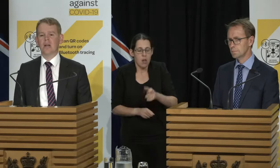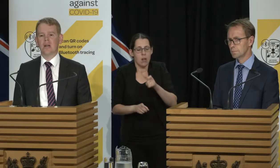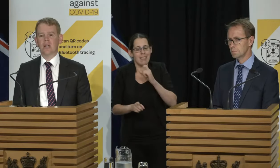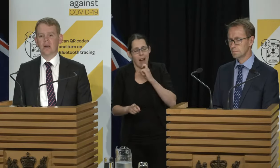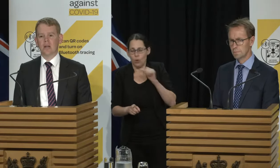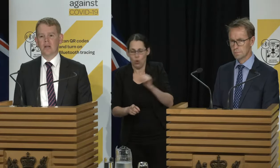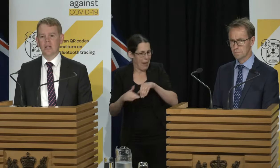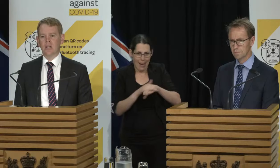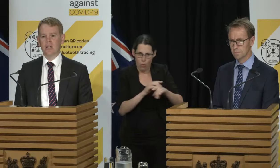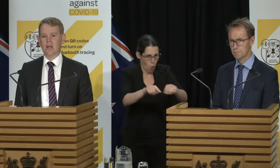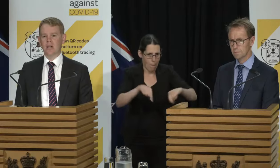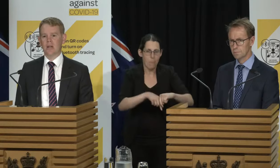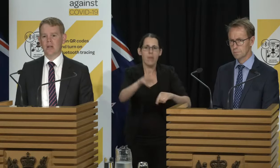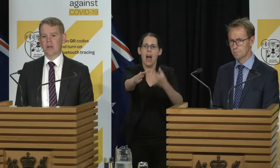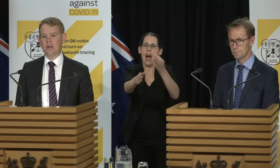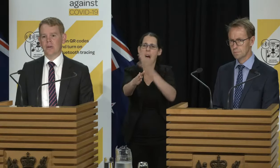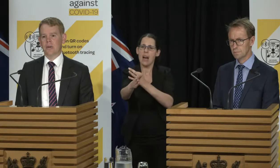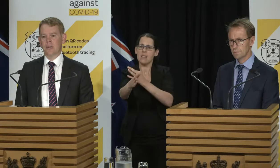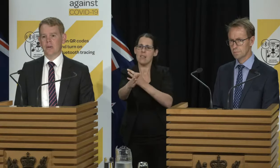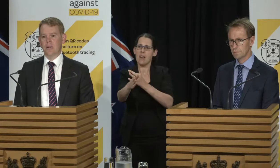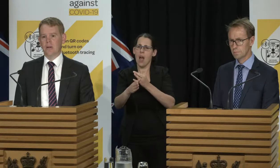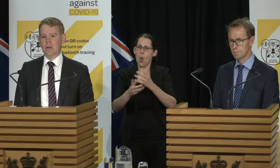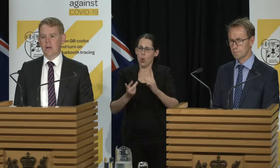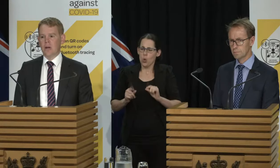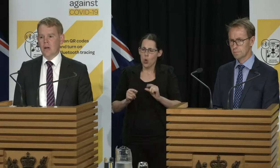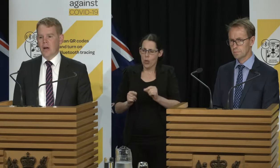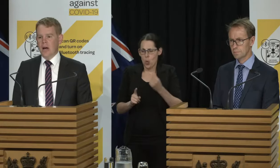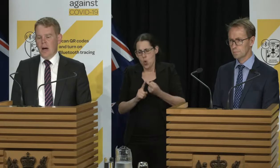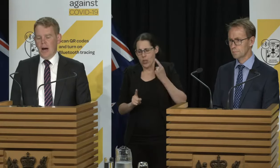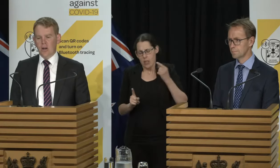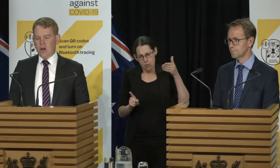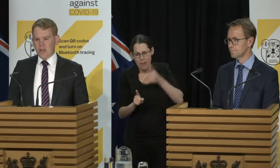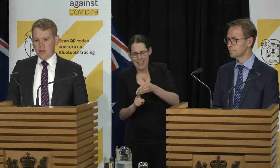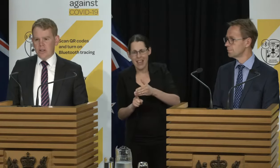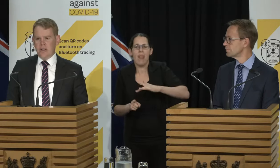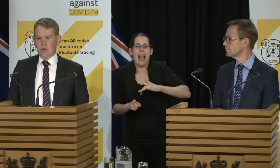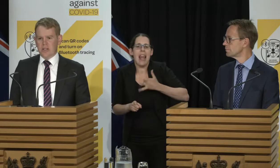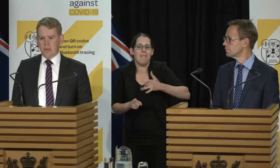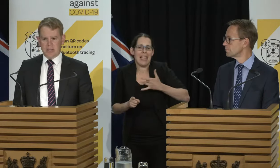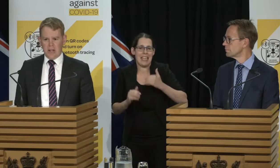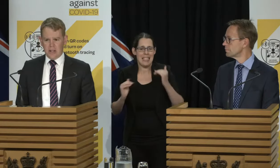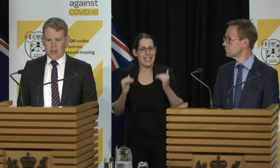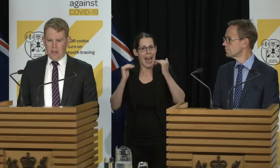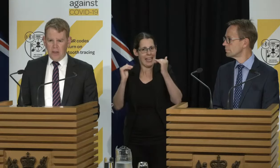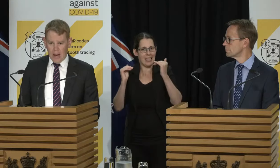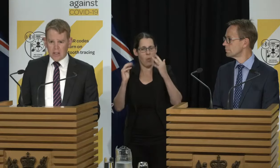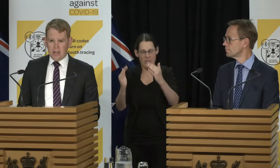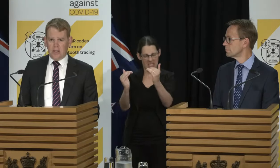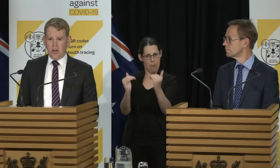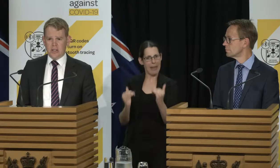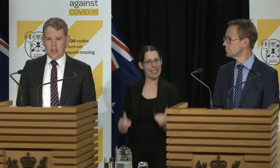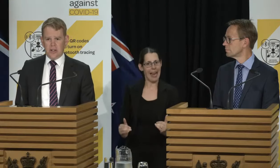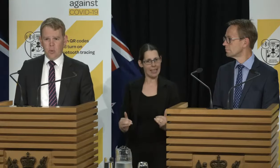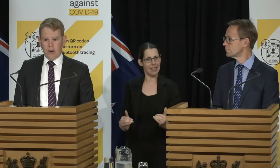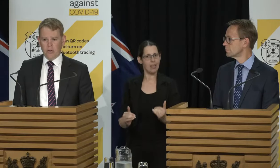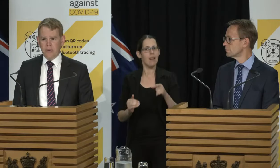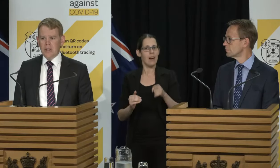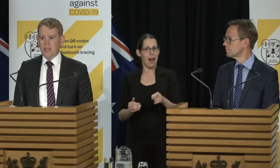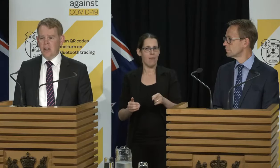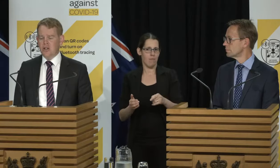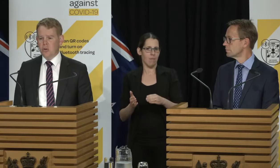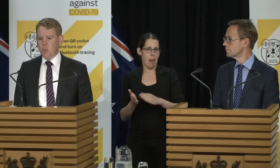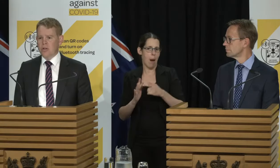to urgently address the slipping standards at our MIQ facilities? Look, I don't think that there are slipping standards. I think that is an isolated